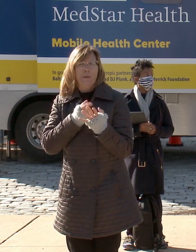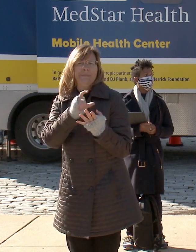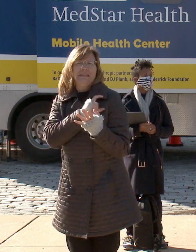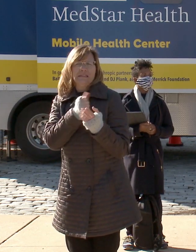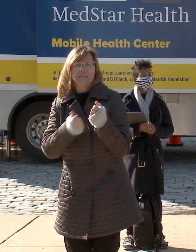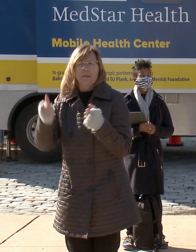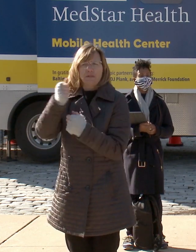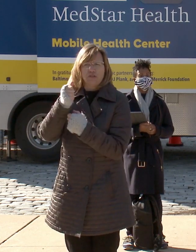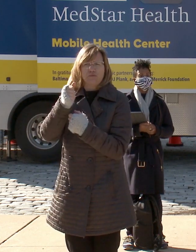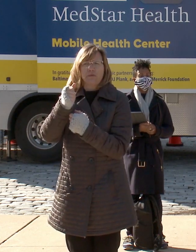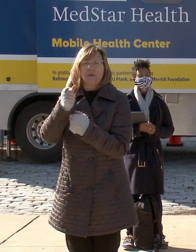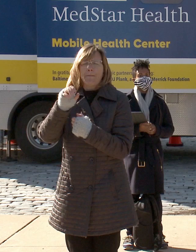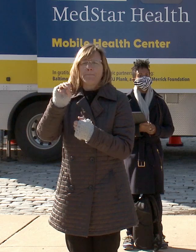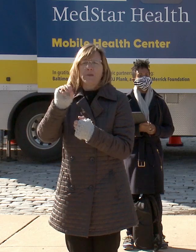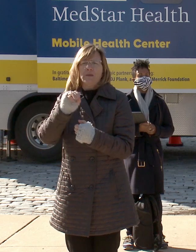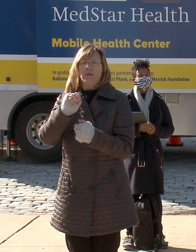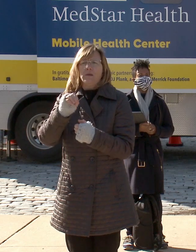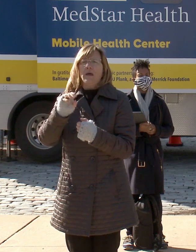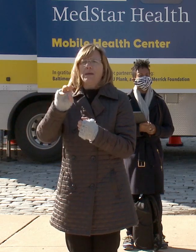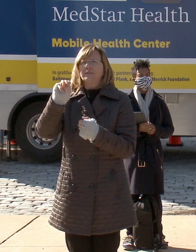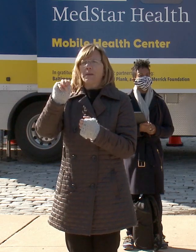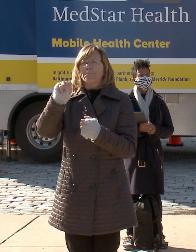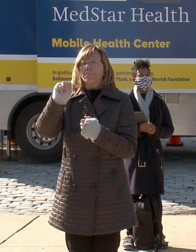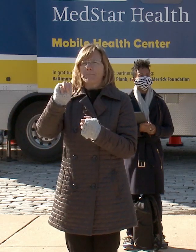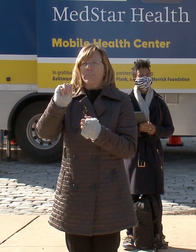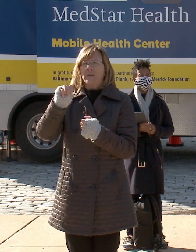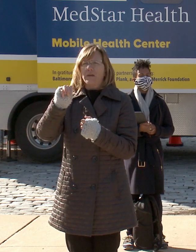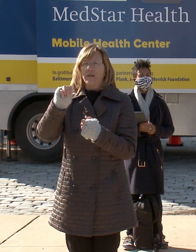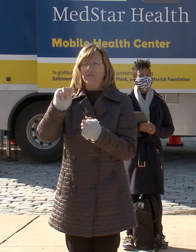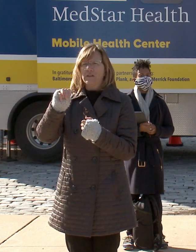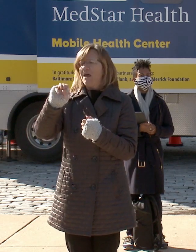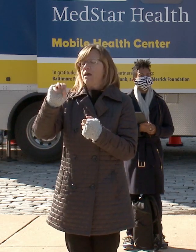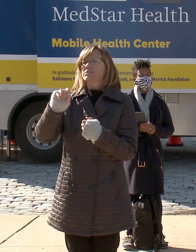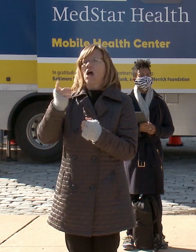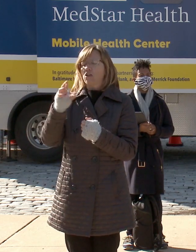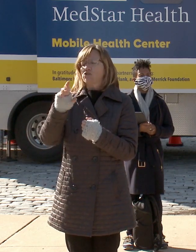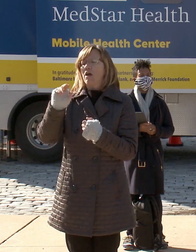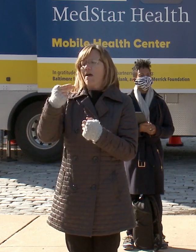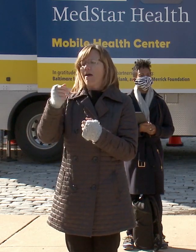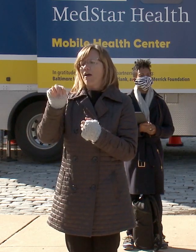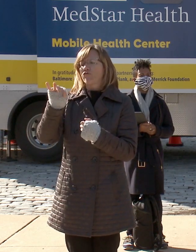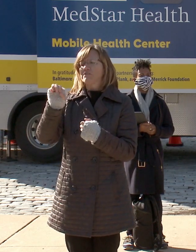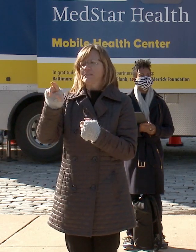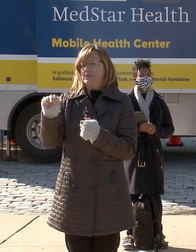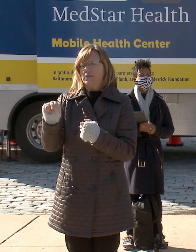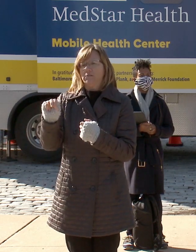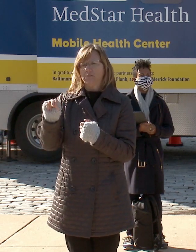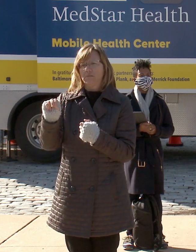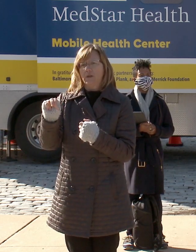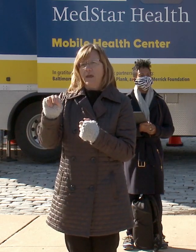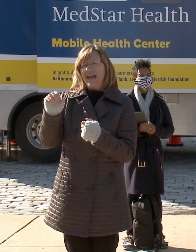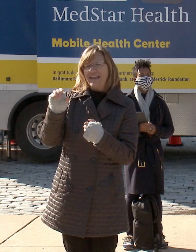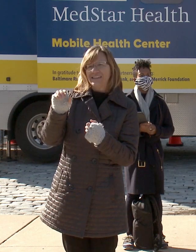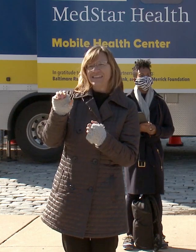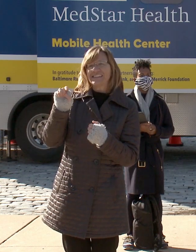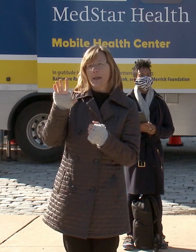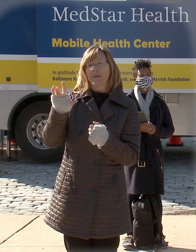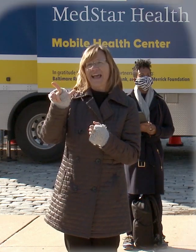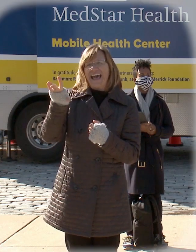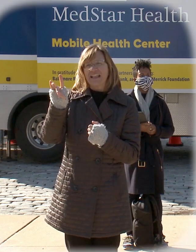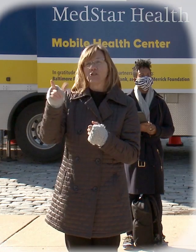Michael Harrison. Thank you for joining us. As of today, February 8th, 2021, our city has had